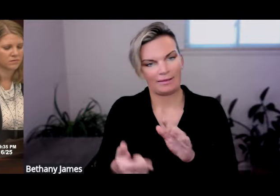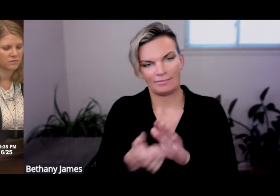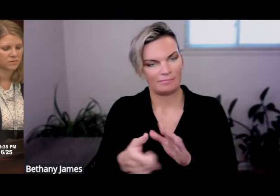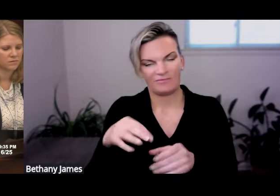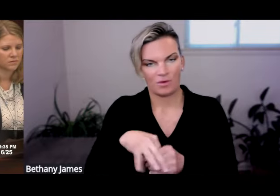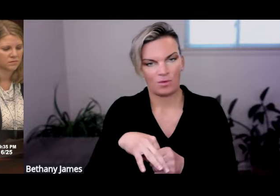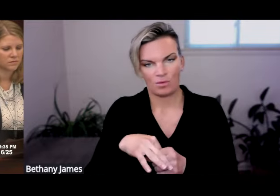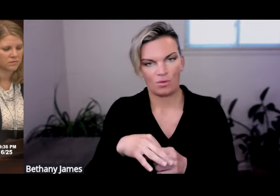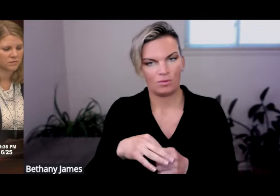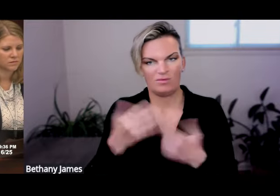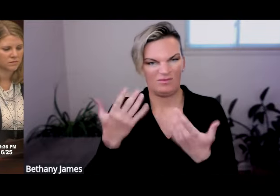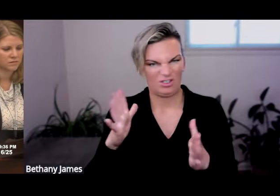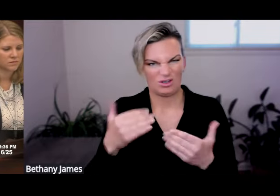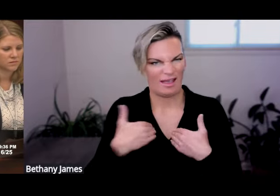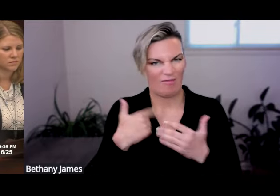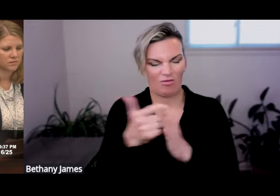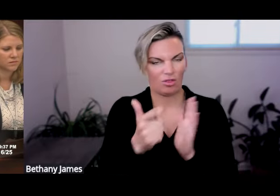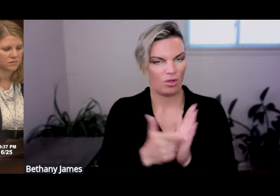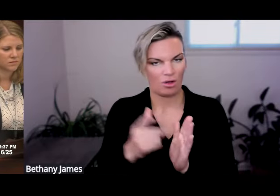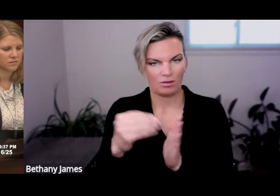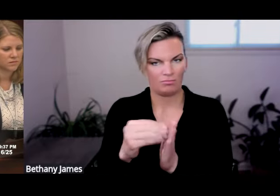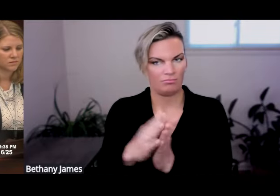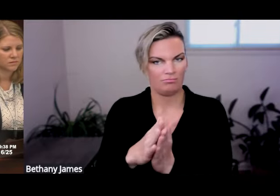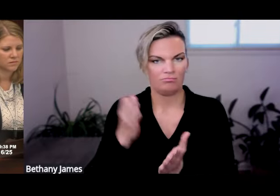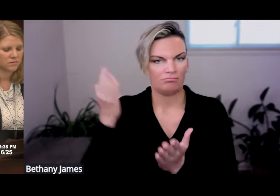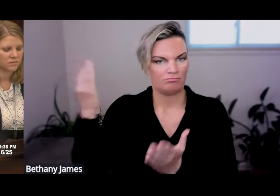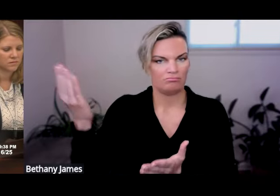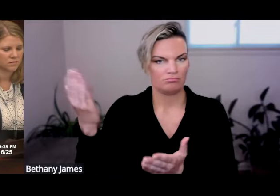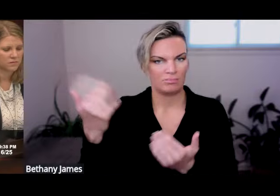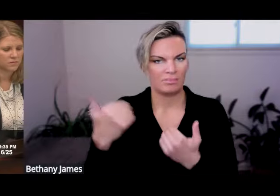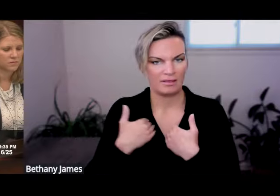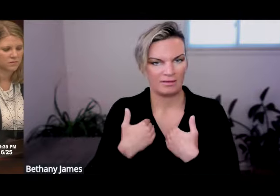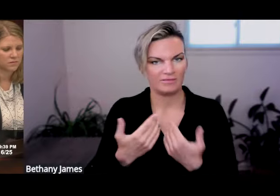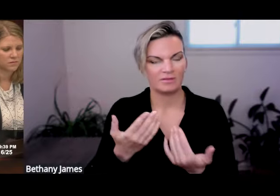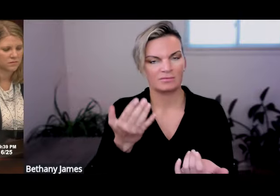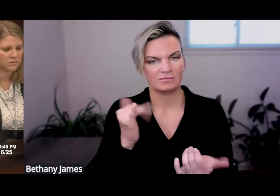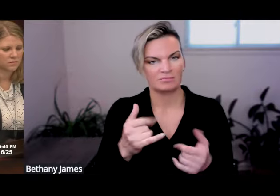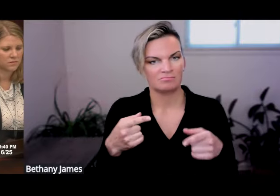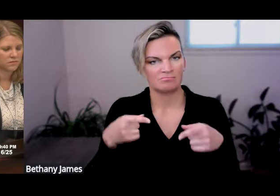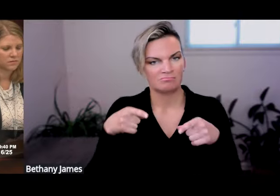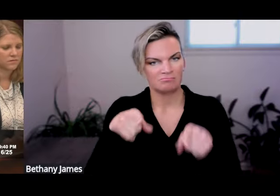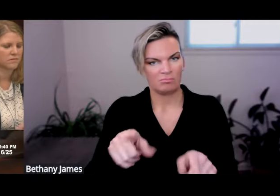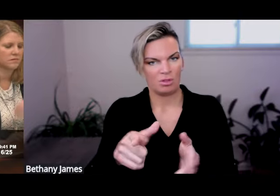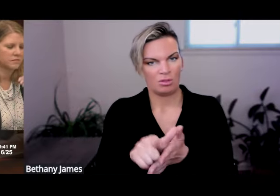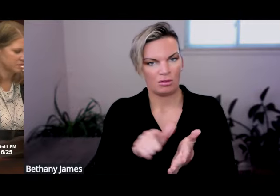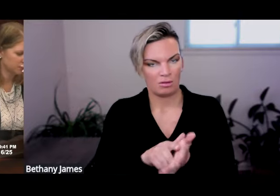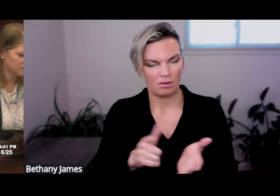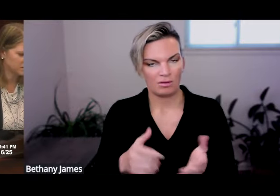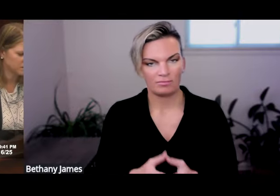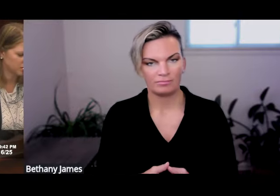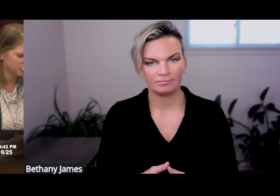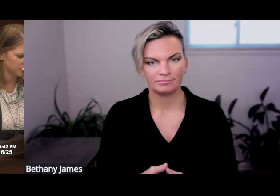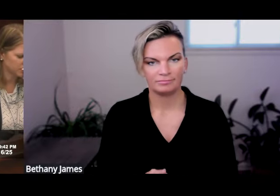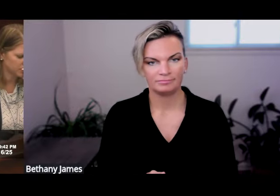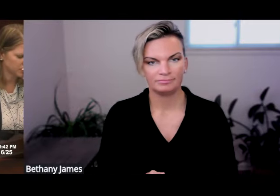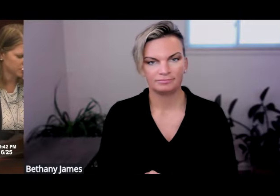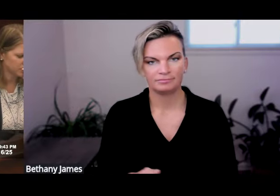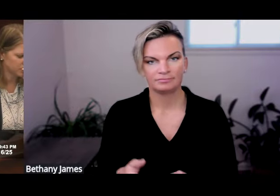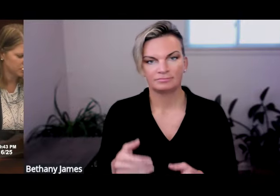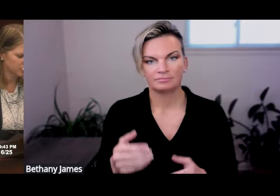I would say that that is consistent with current law as it exists now. If it's something that's important